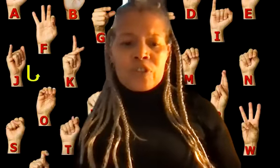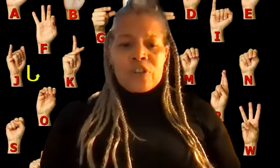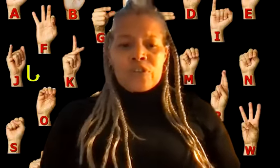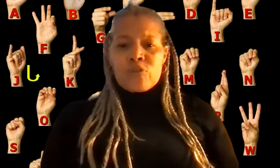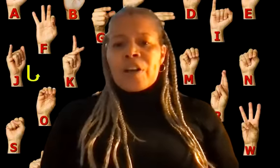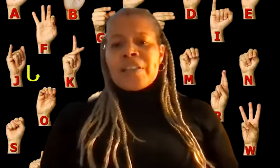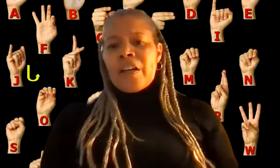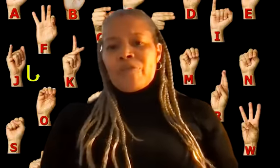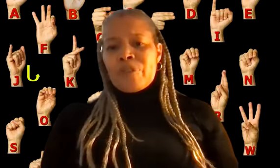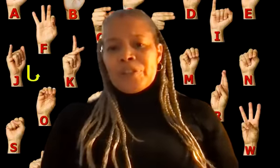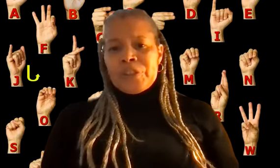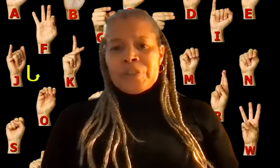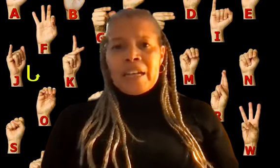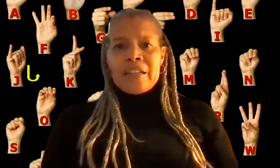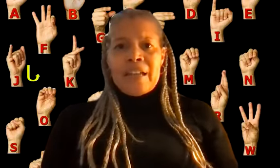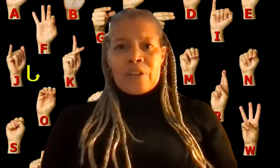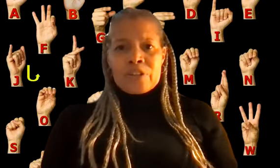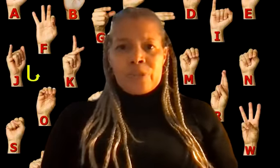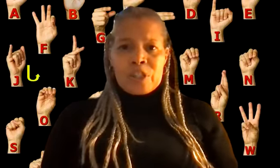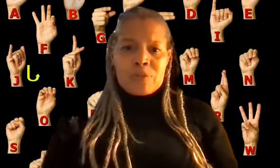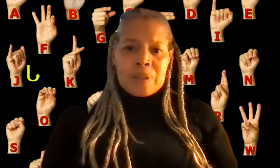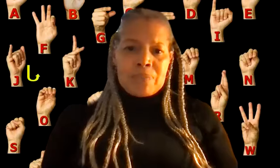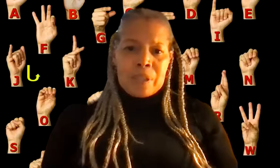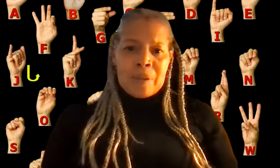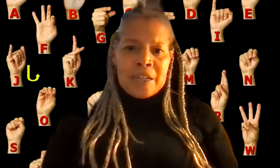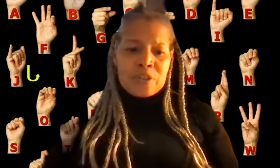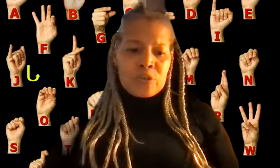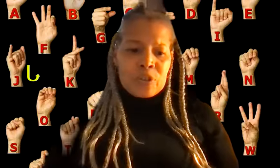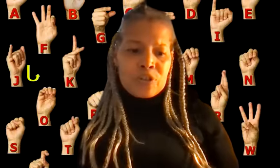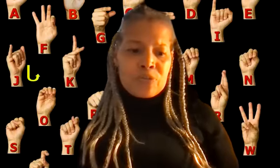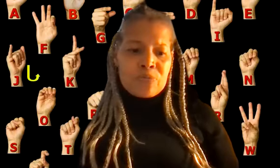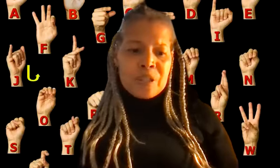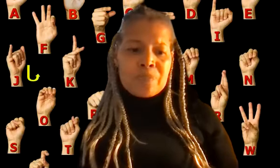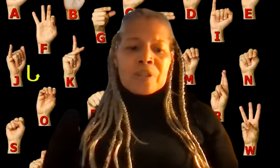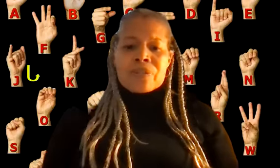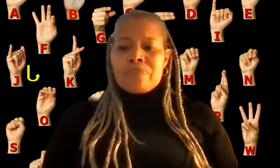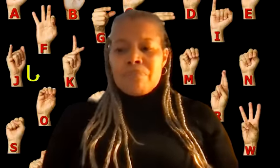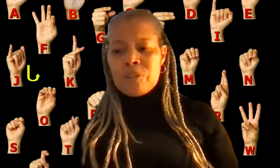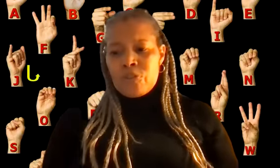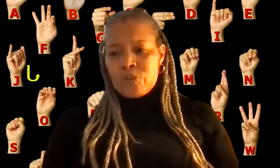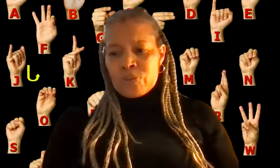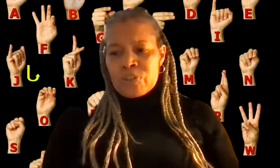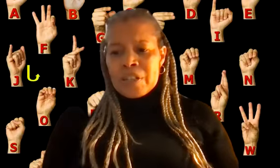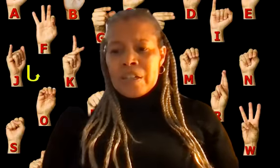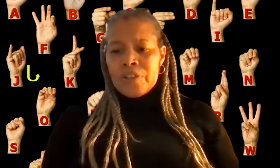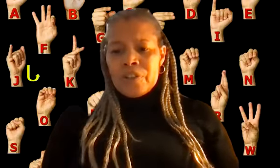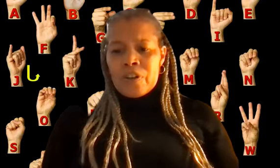strong enough to not allow her voice to be minimized or to be miss misused, you know,